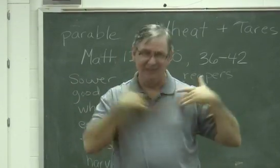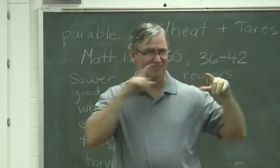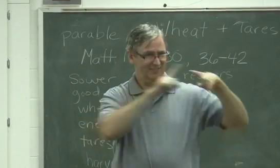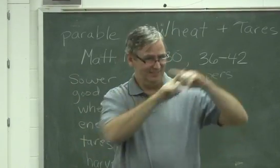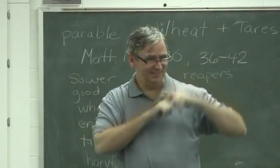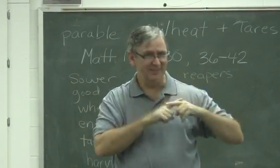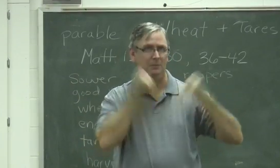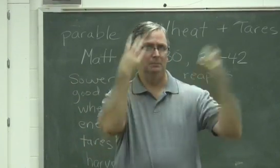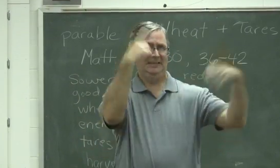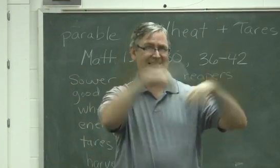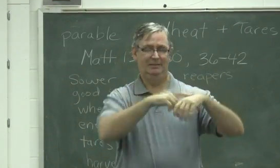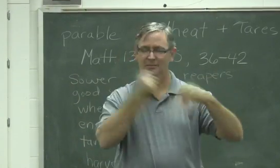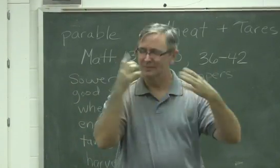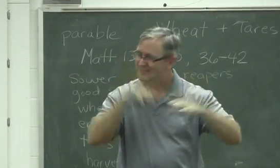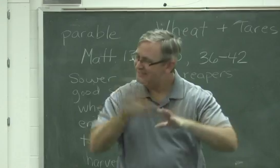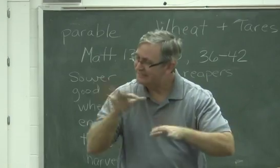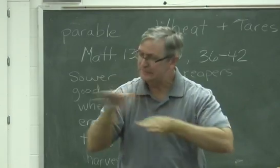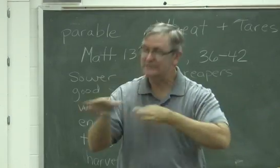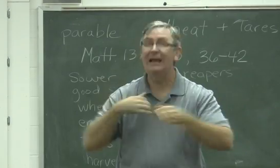about verses, but they'll say they've been baptized,